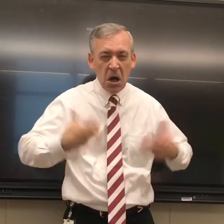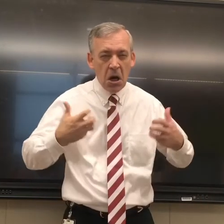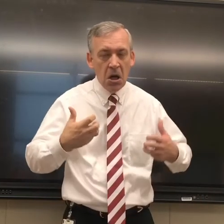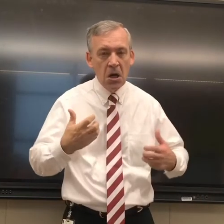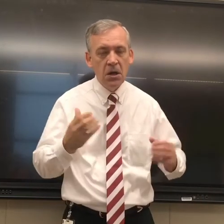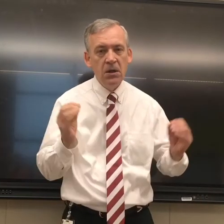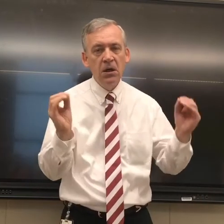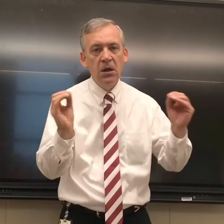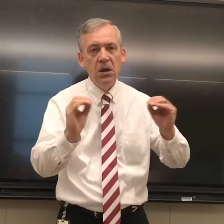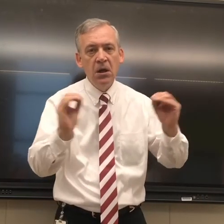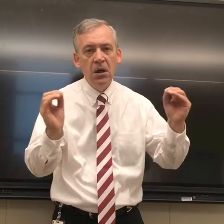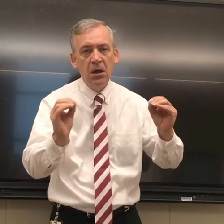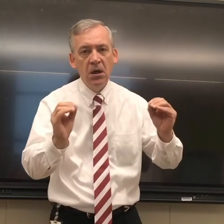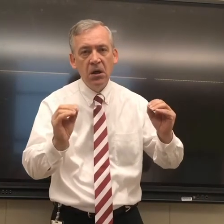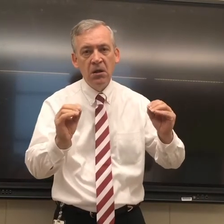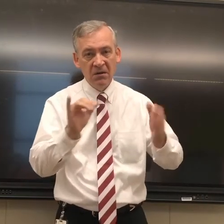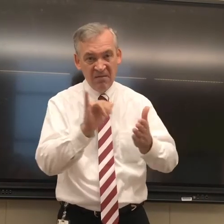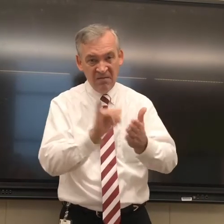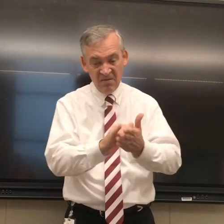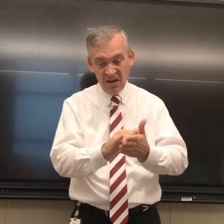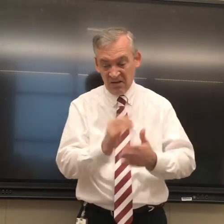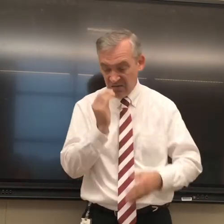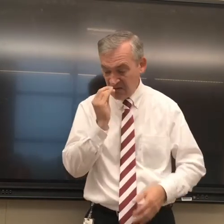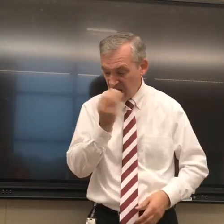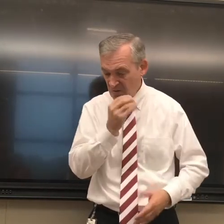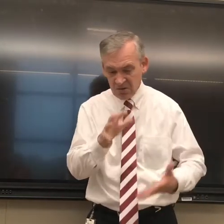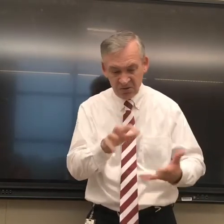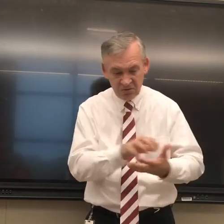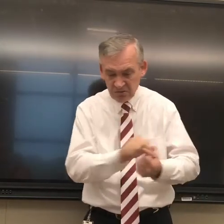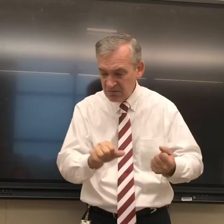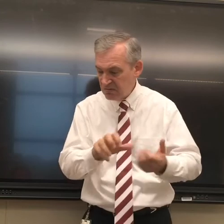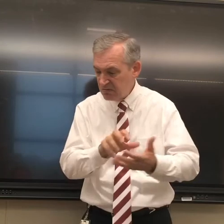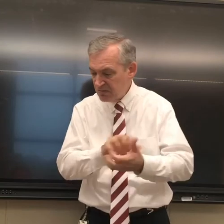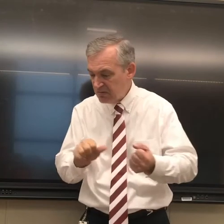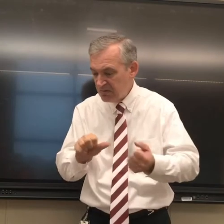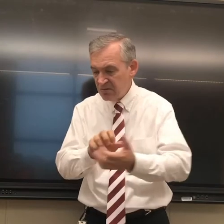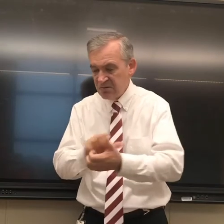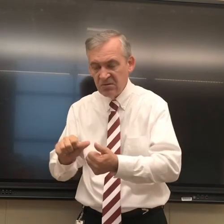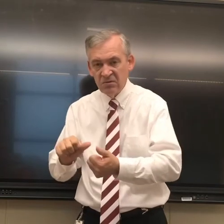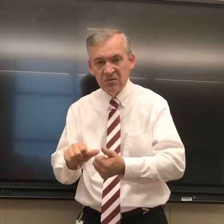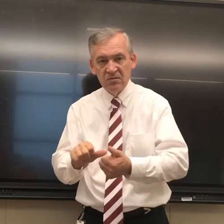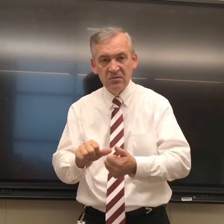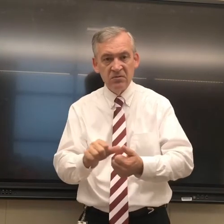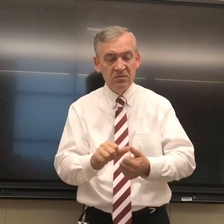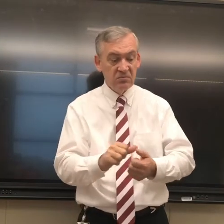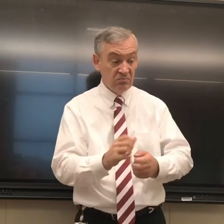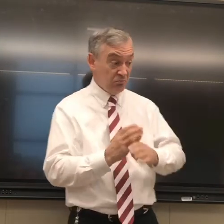Now that the garden was destroyed and there was nothing any longer to be protected.